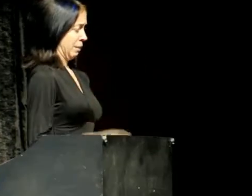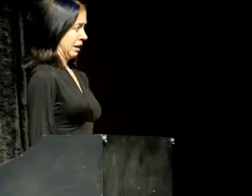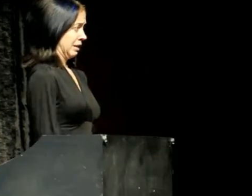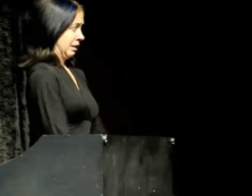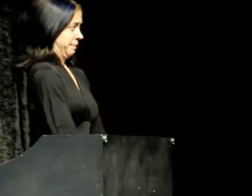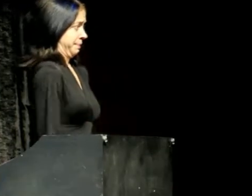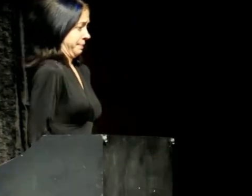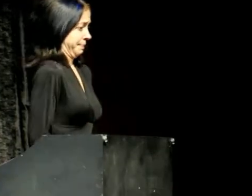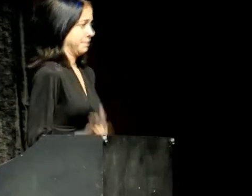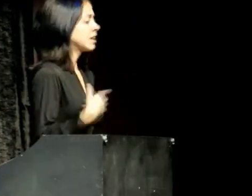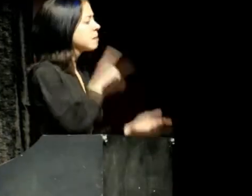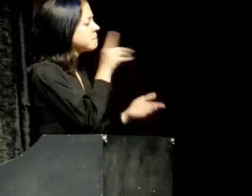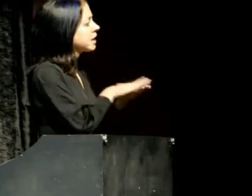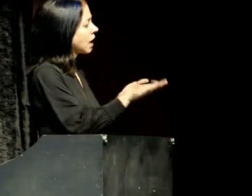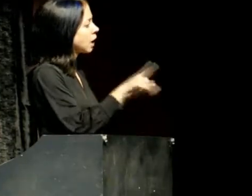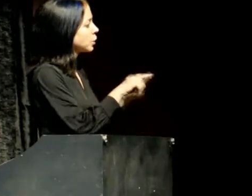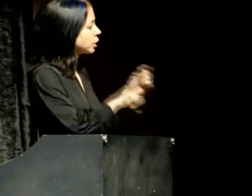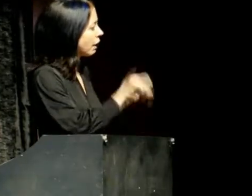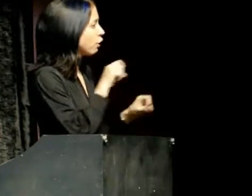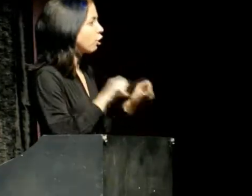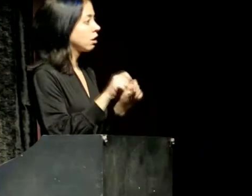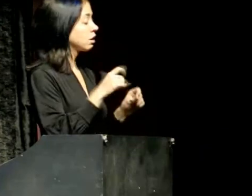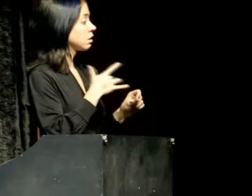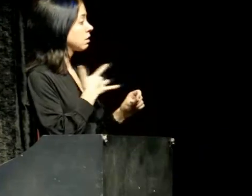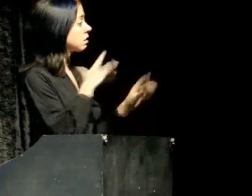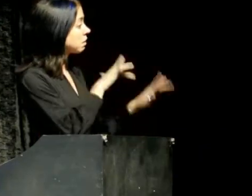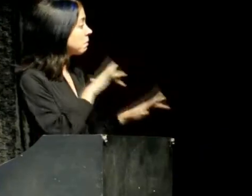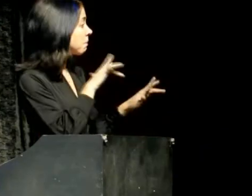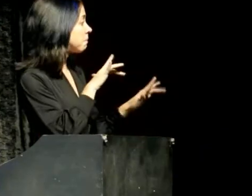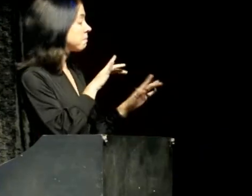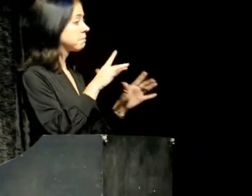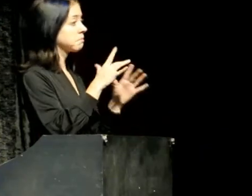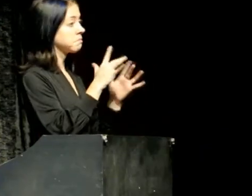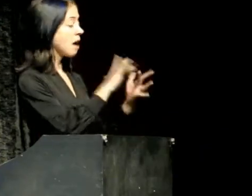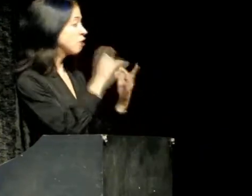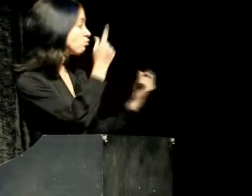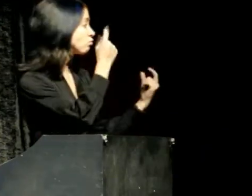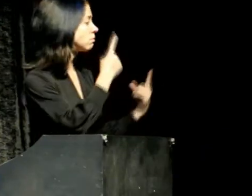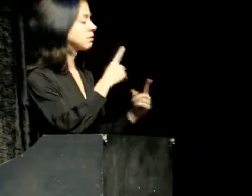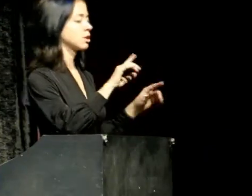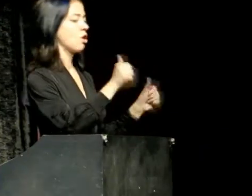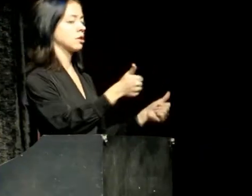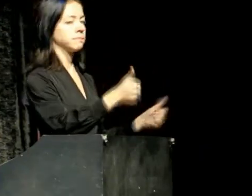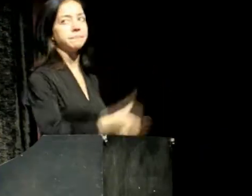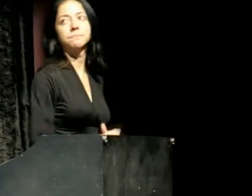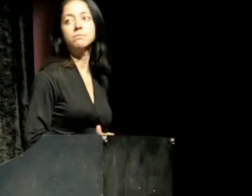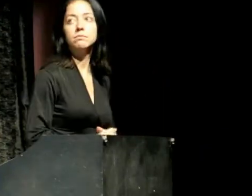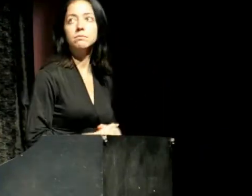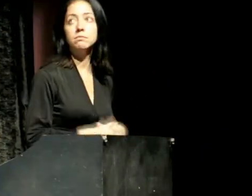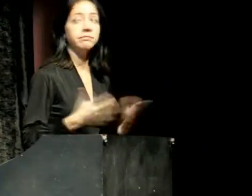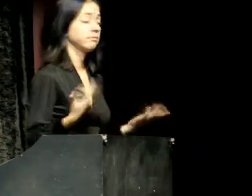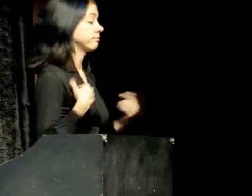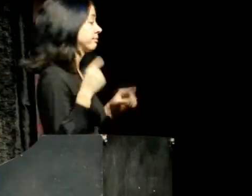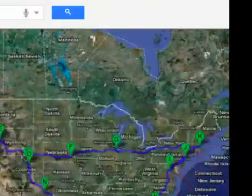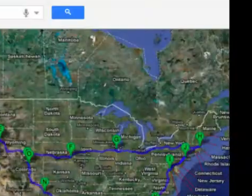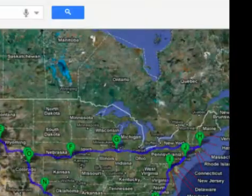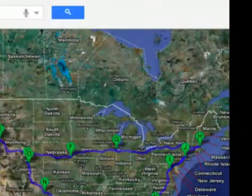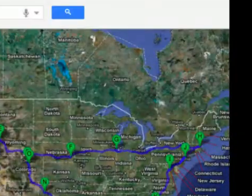being excellent to each other, compassion is awesome. So, came here to